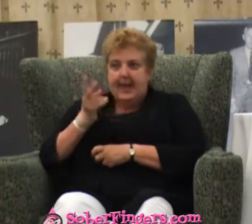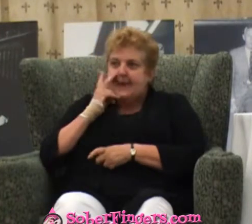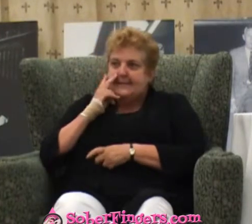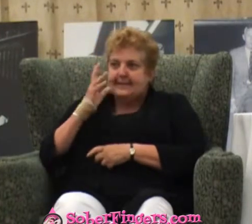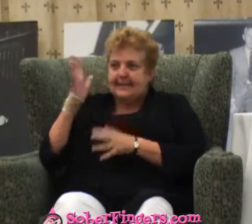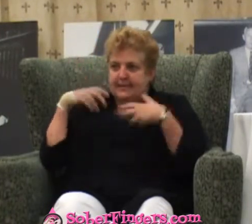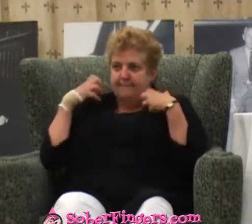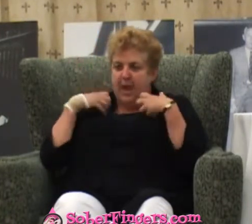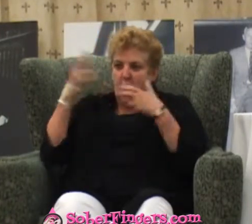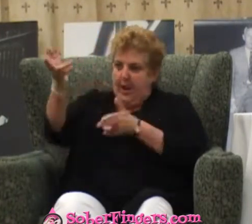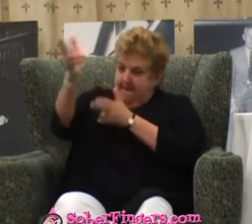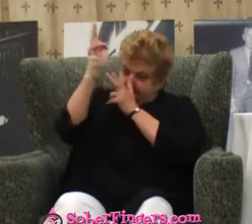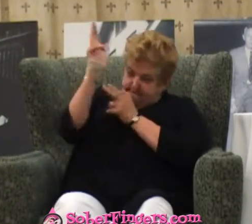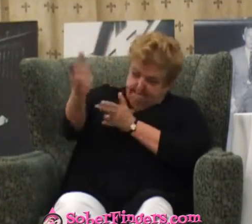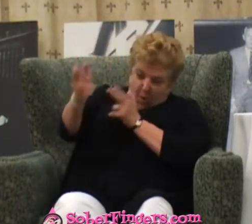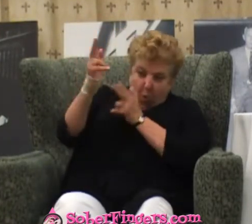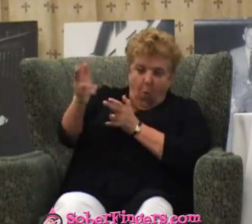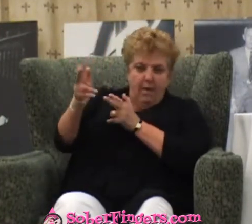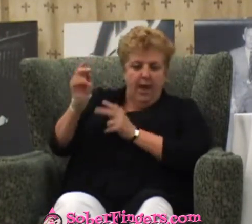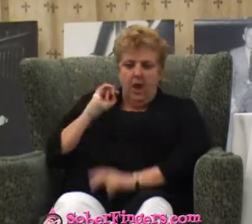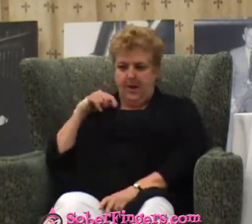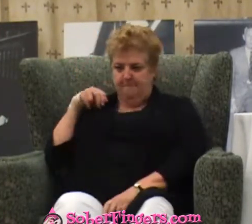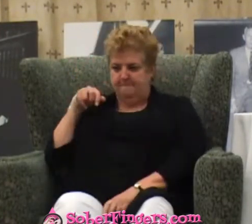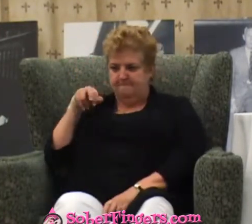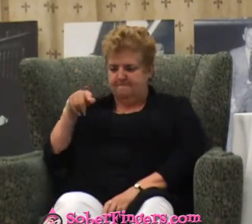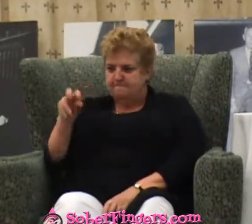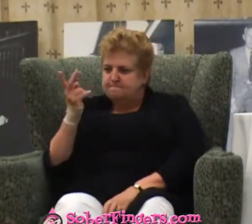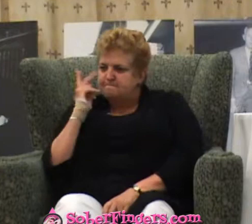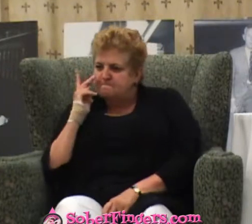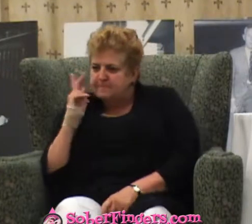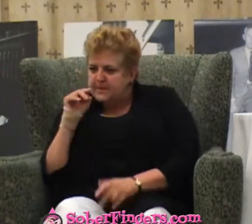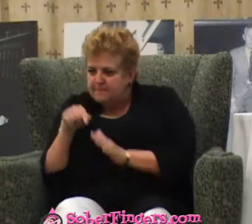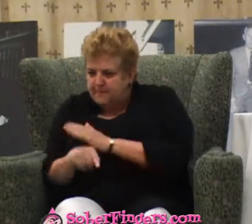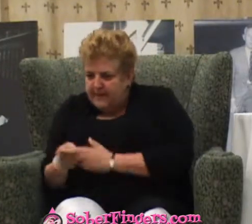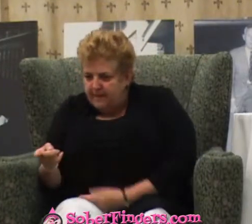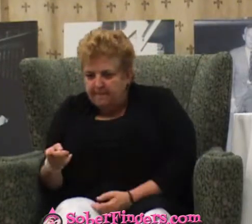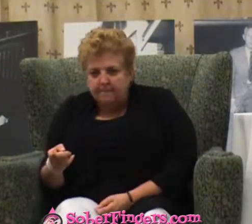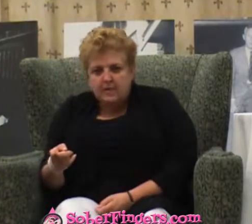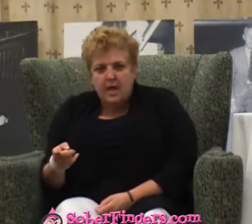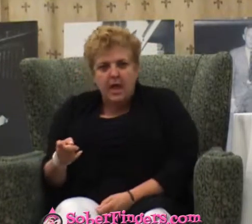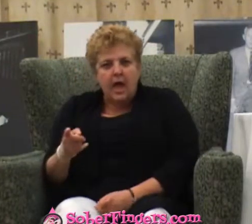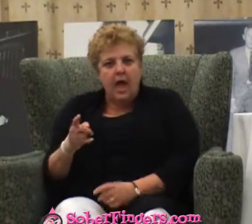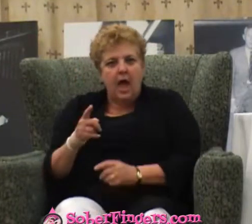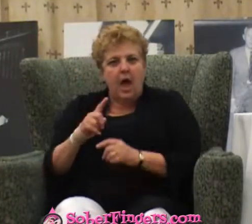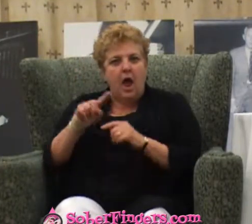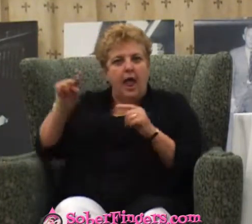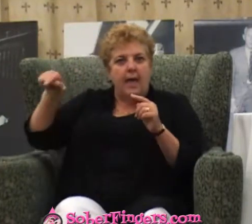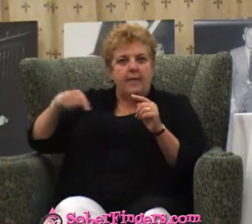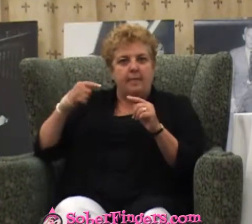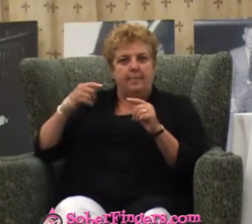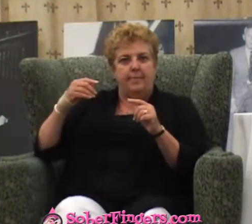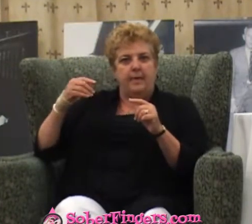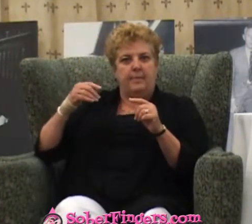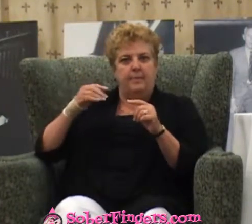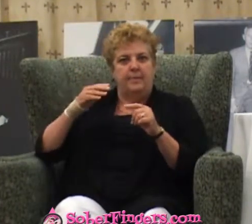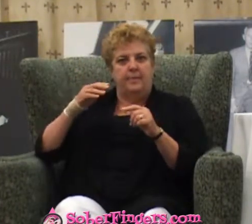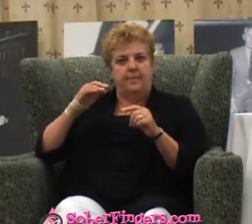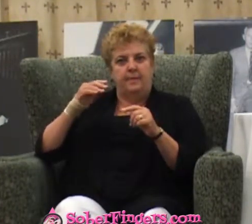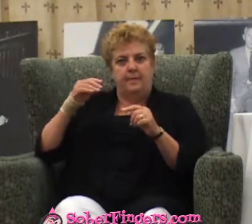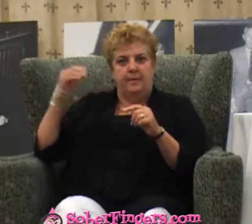his shot, and he goes over to look at his kill, and there's a tap on his shoulder. It's a bigger polar bear looking down at him. Yeah,